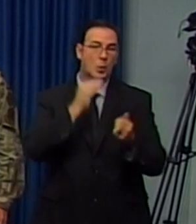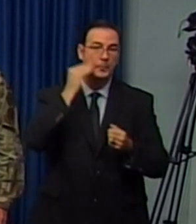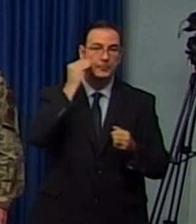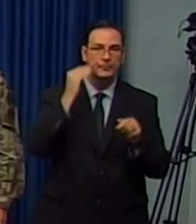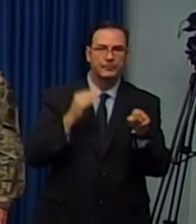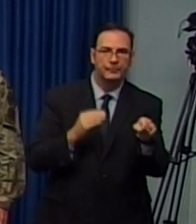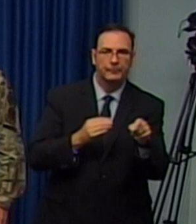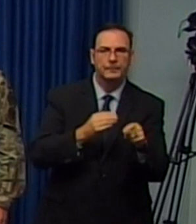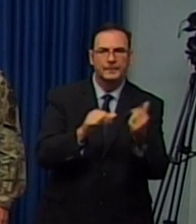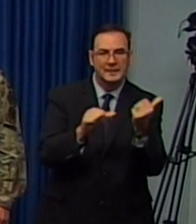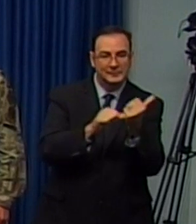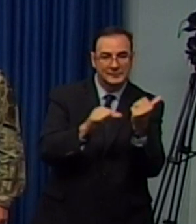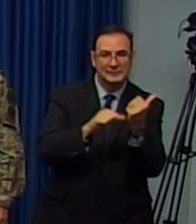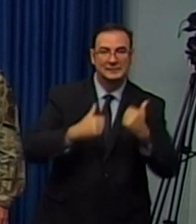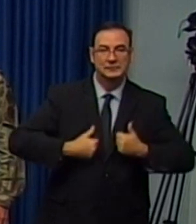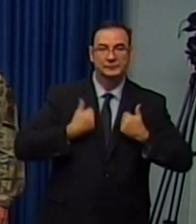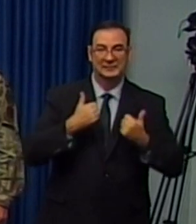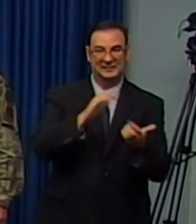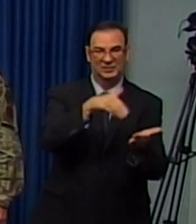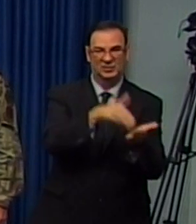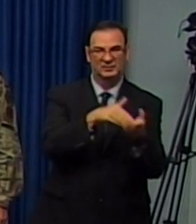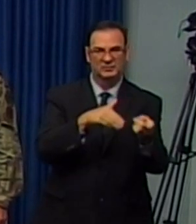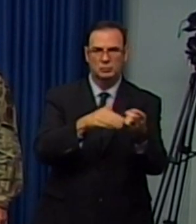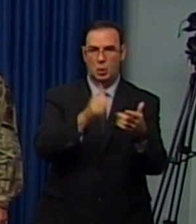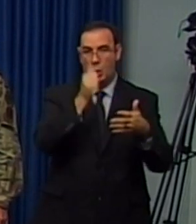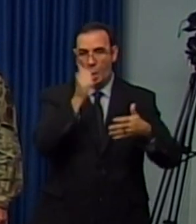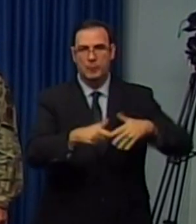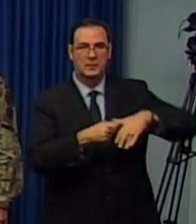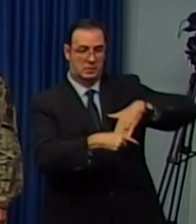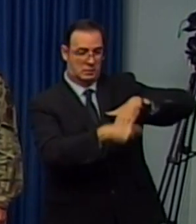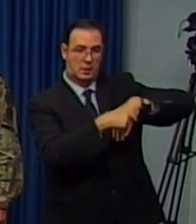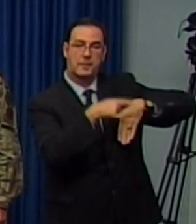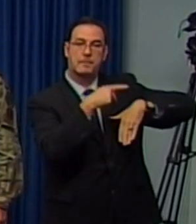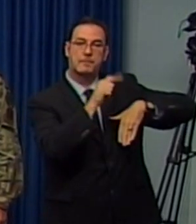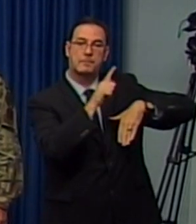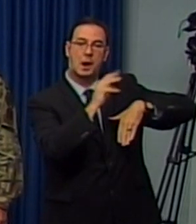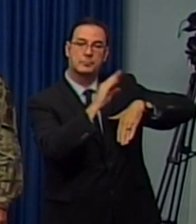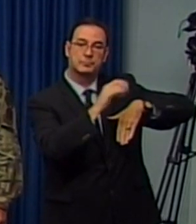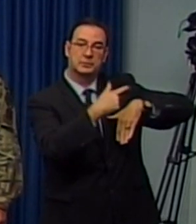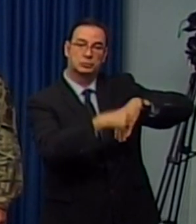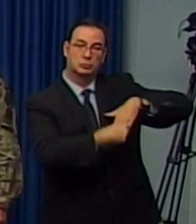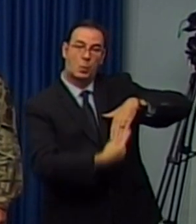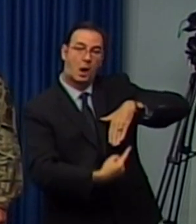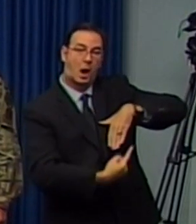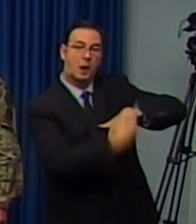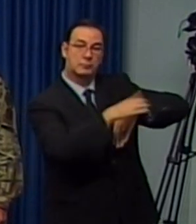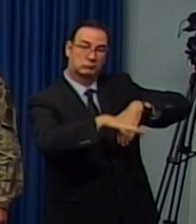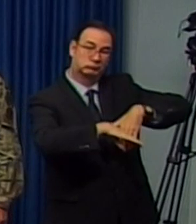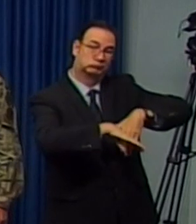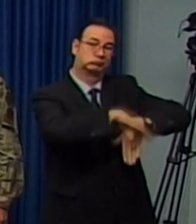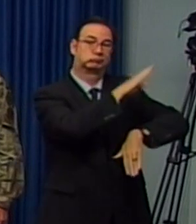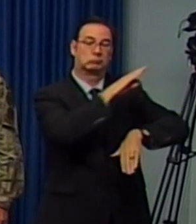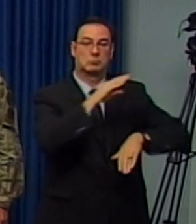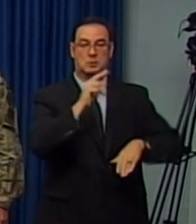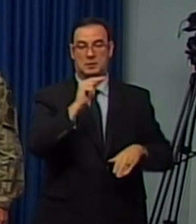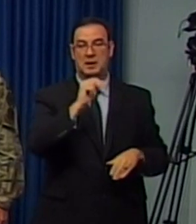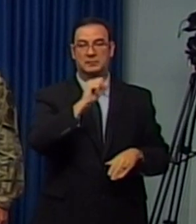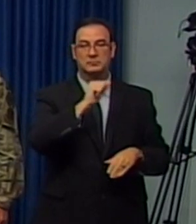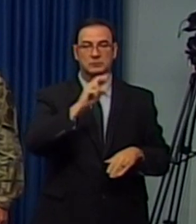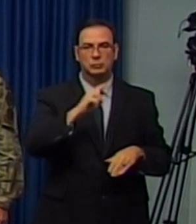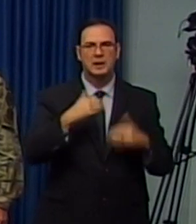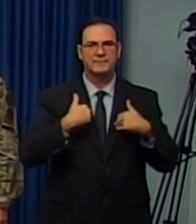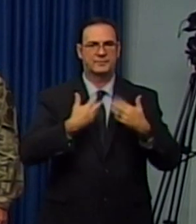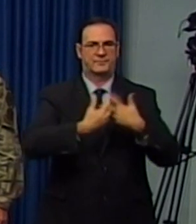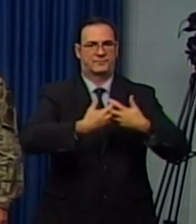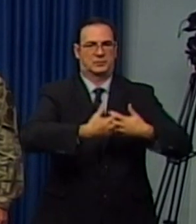coastal county along Florida's east coast from Palm Beach all the way to Nassau either has a generator on site or has plans